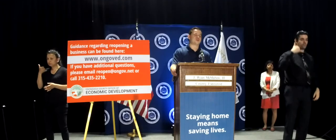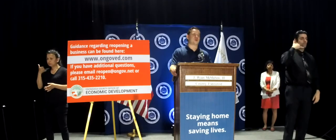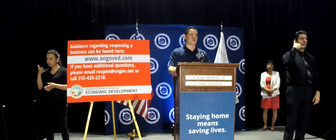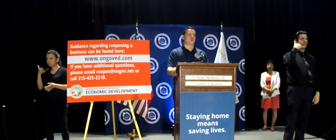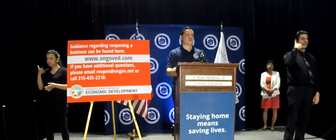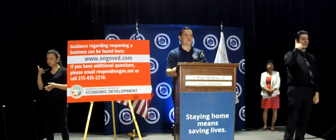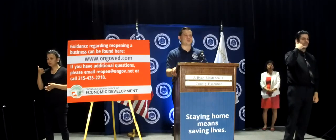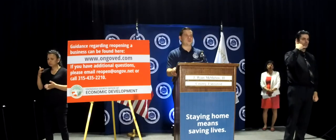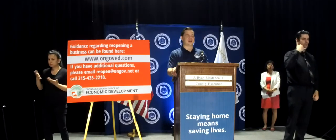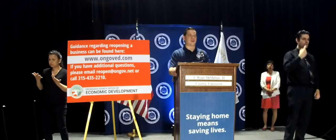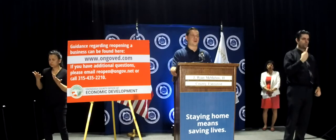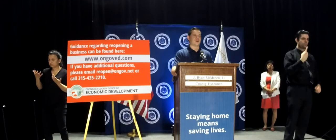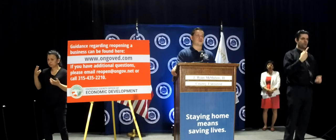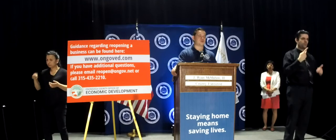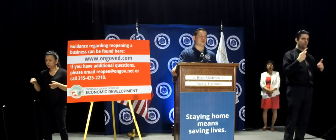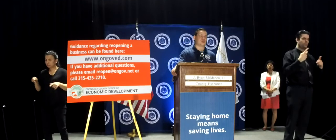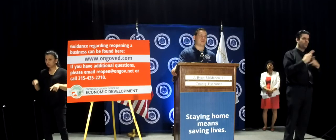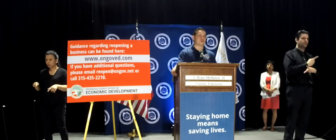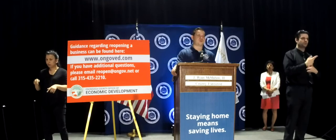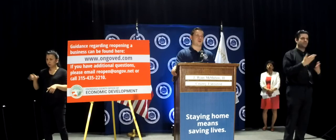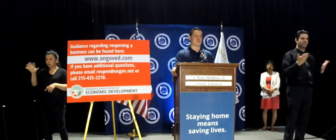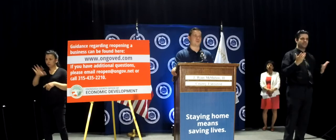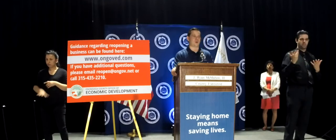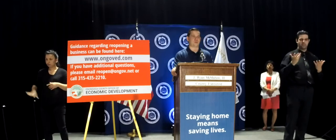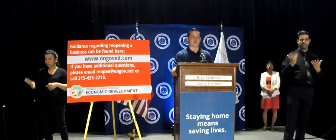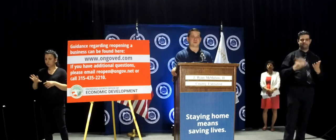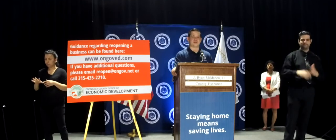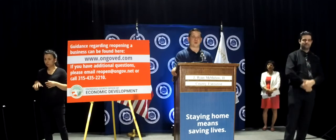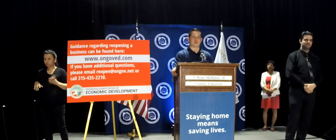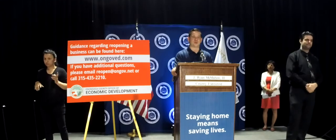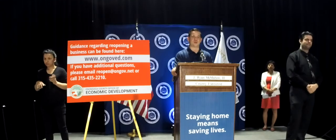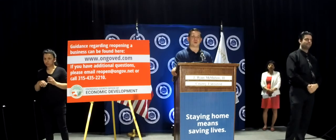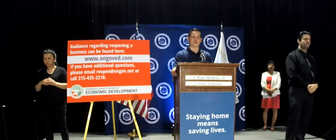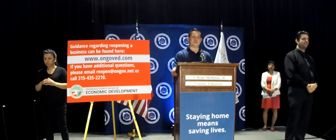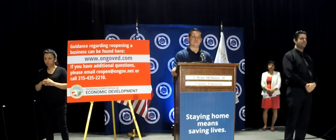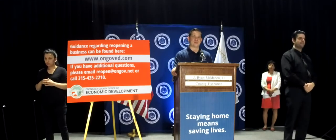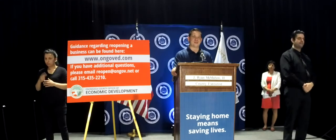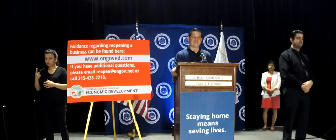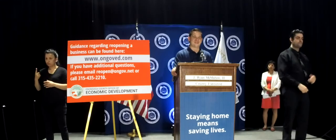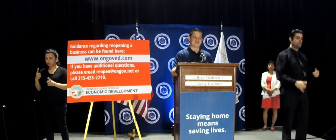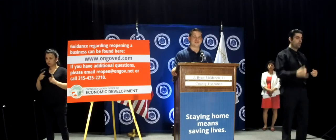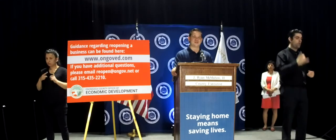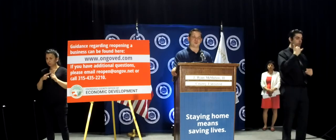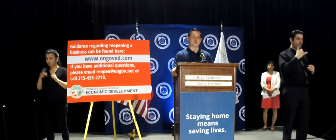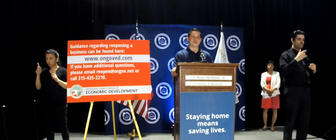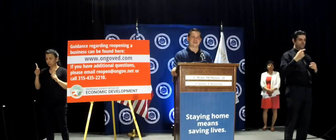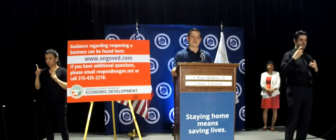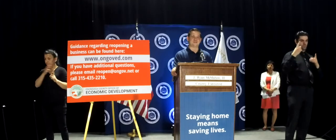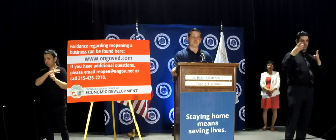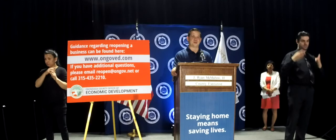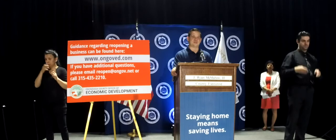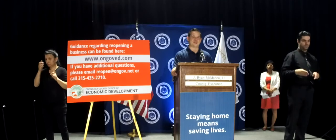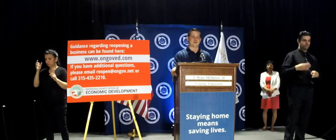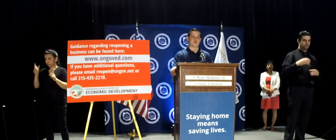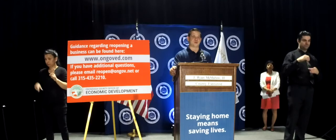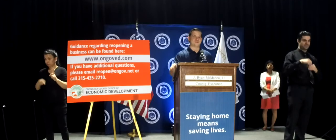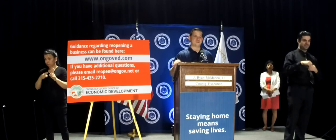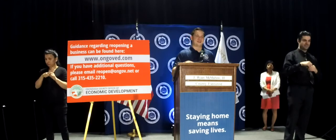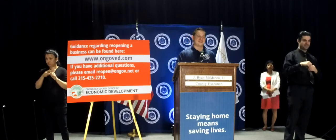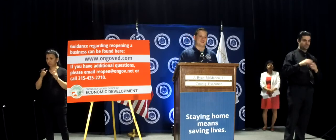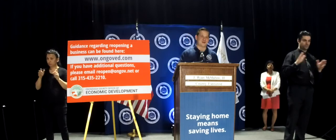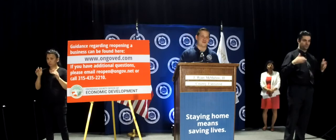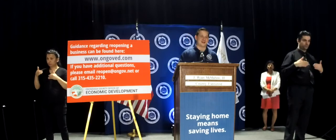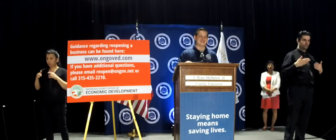county? So that call usually comes from one person only. She's in the room today. Her name's Ann